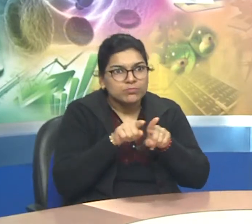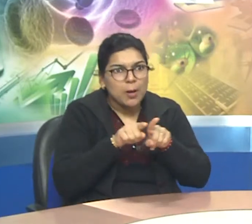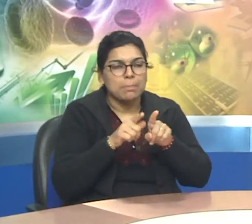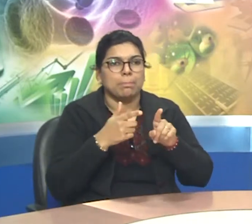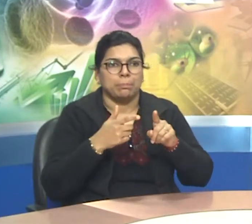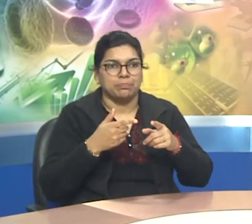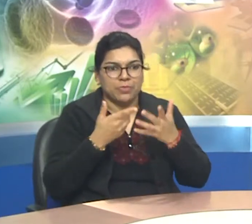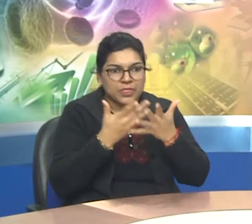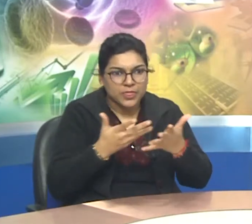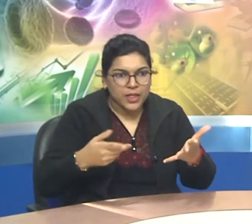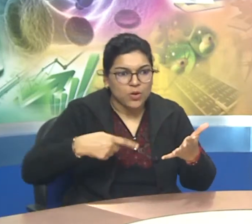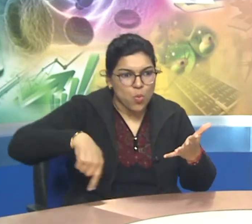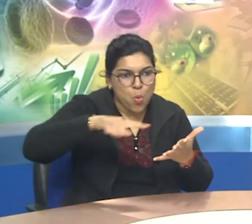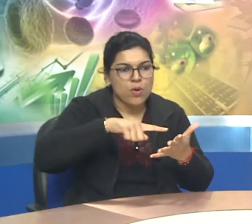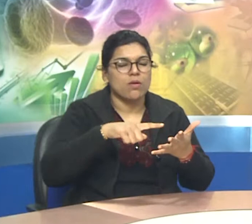We have covered the story.